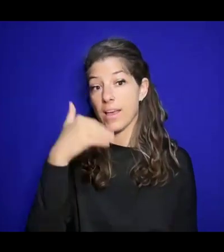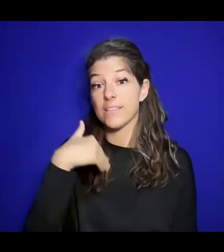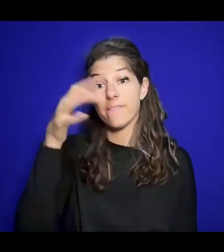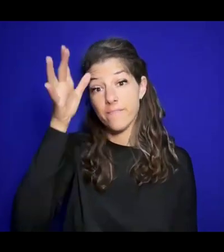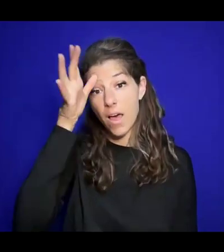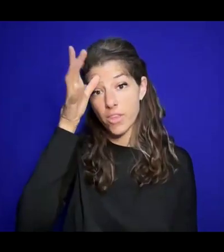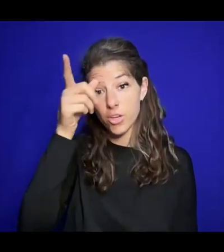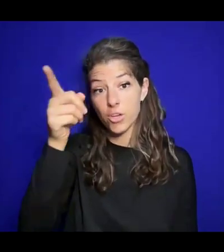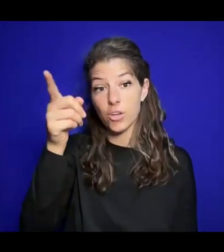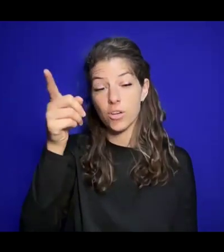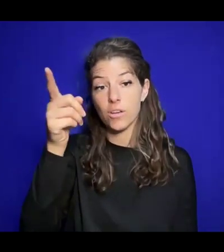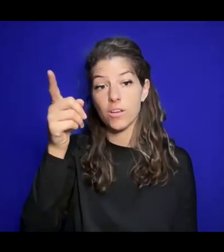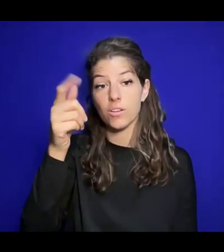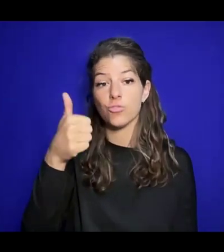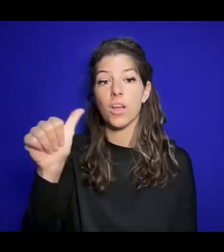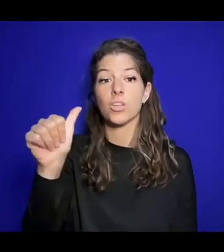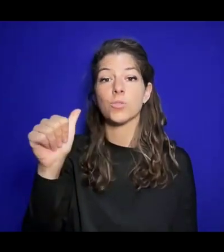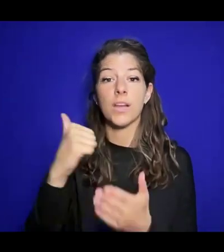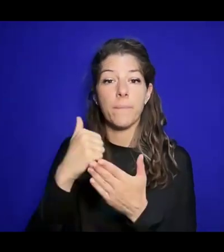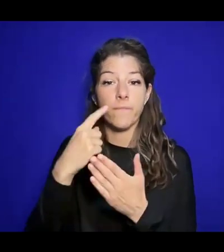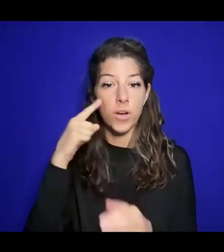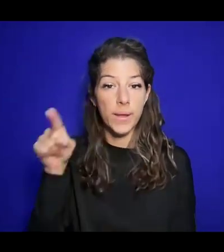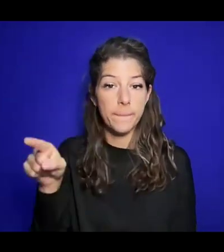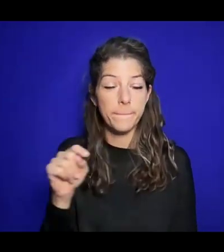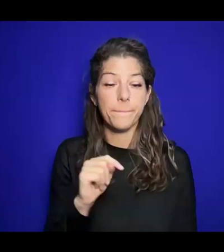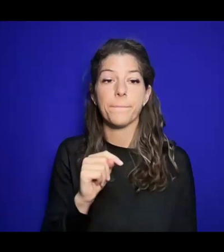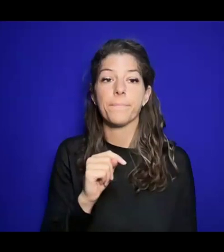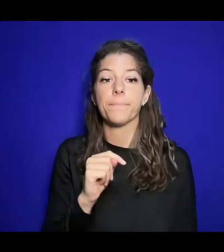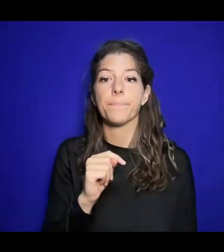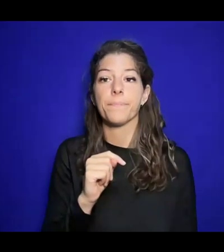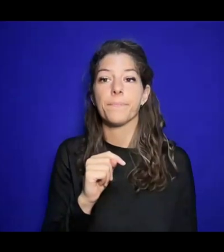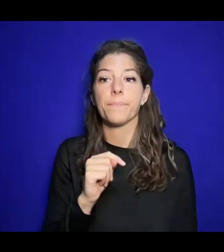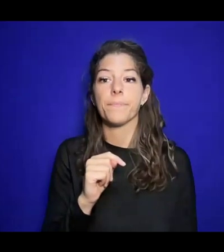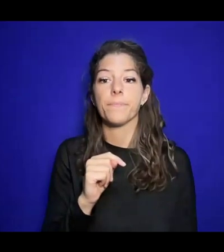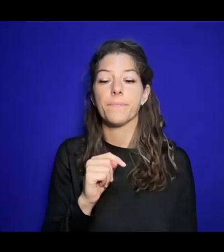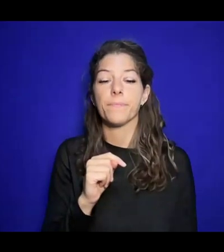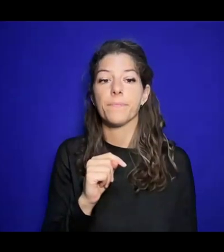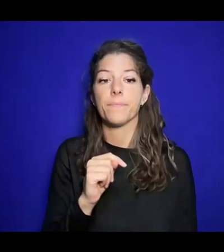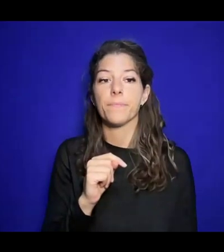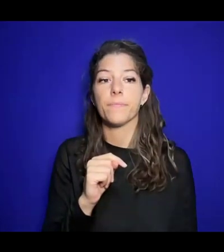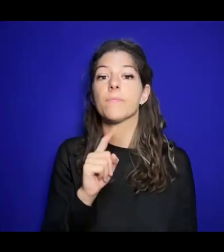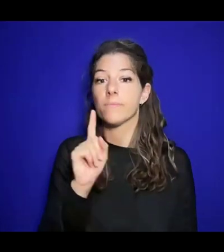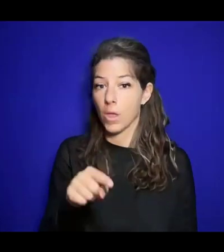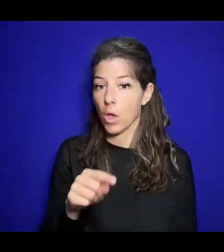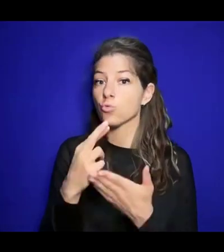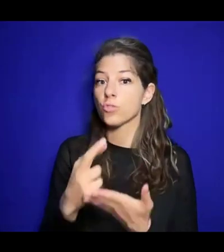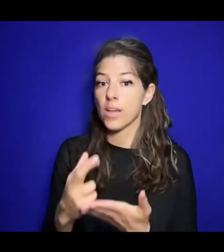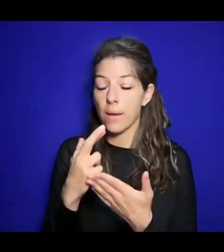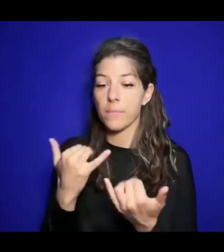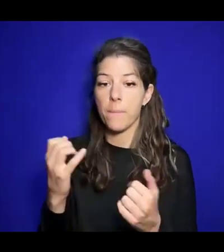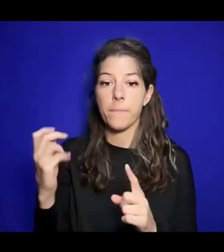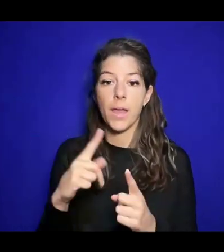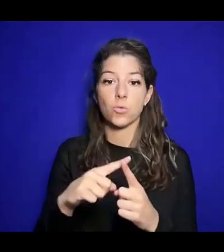father who's they're trying to get help for their father, and they've been to the rehab, and now he's back